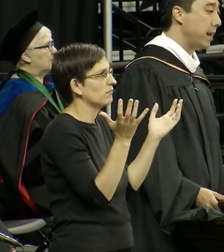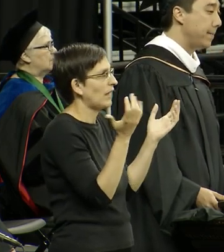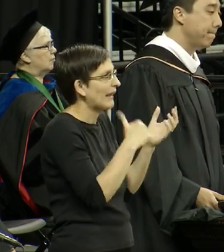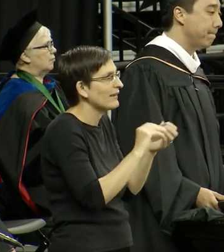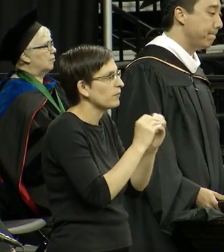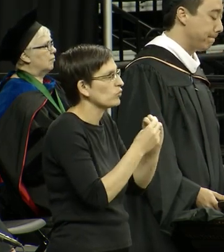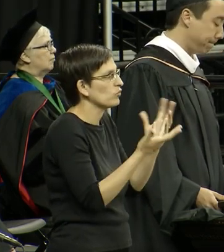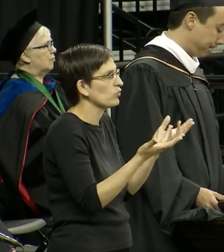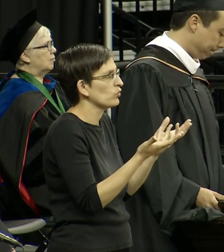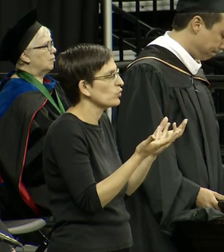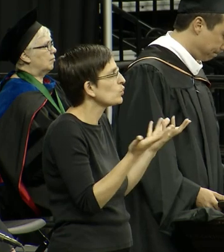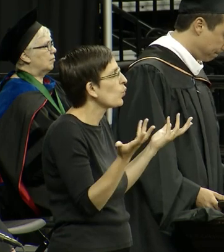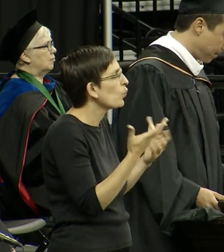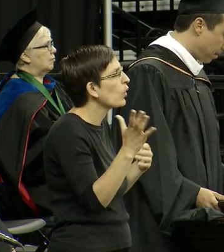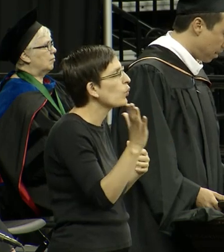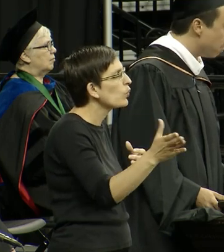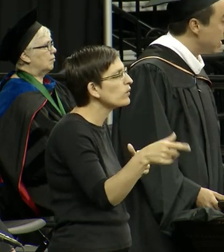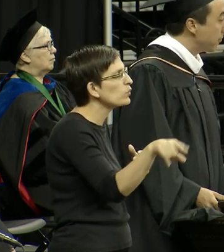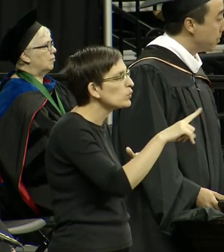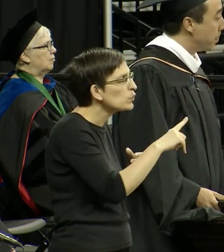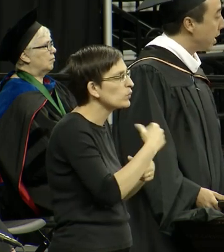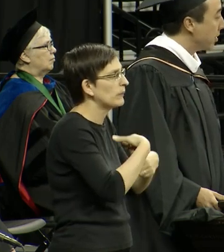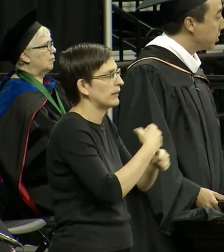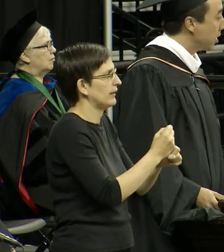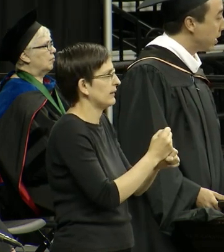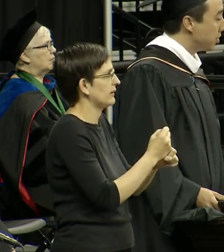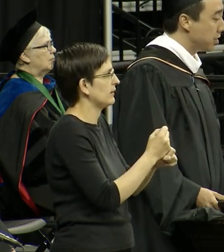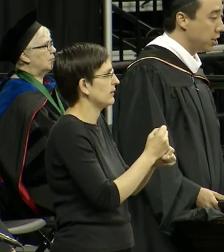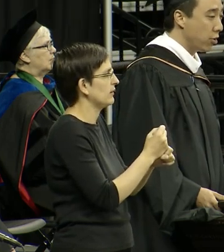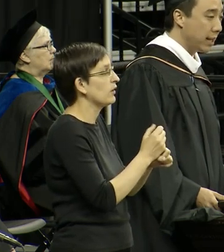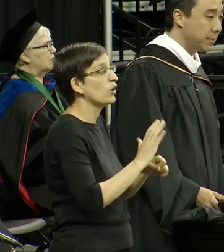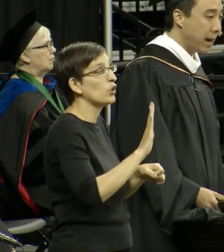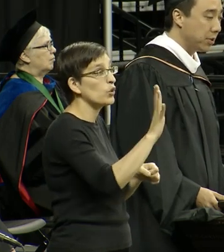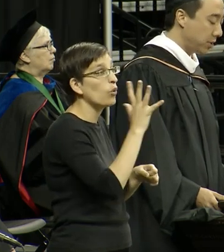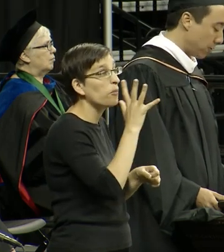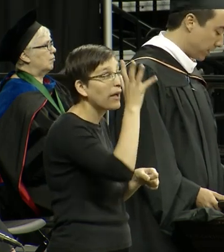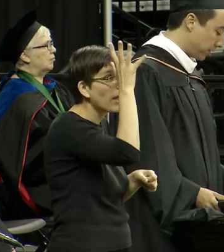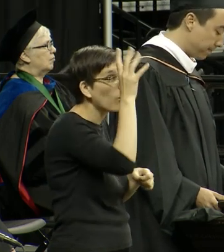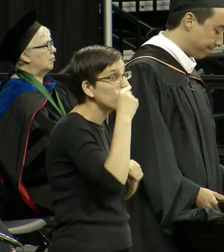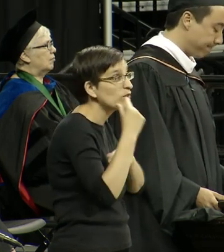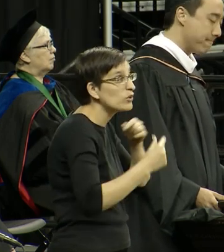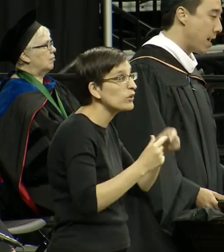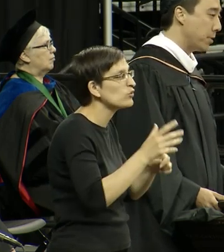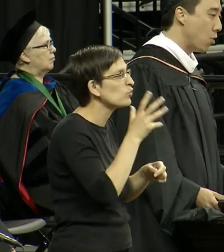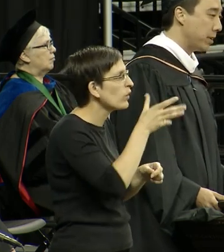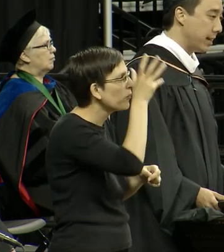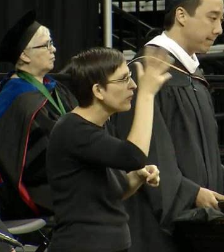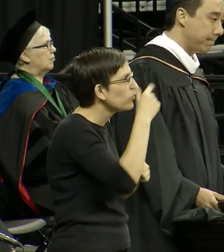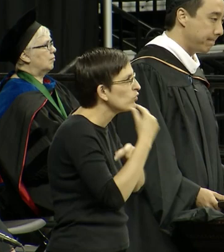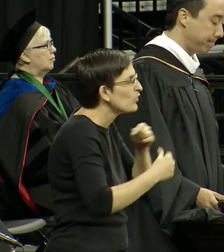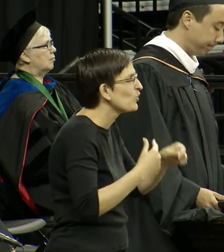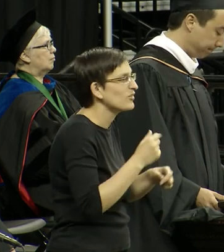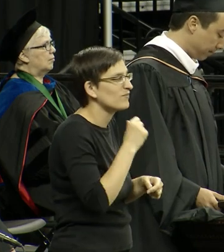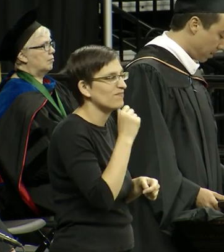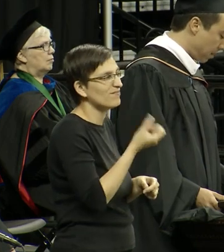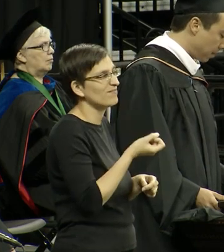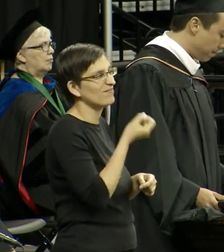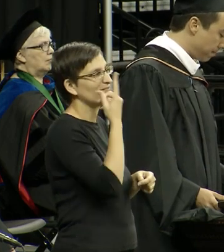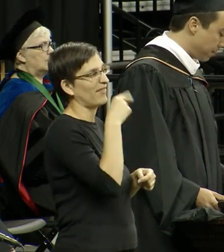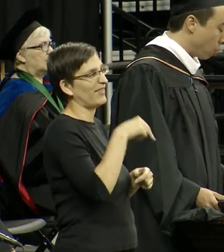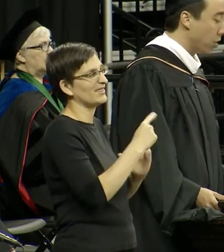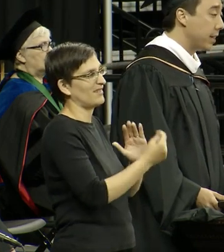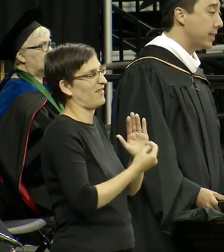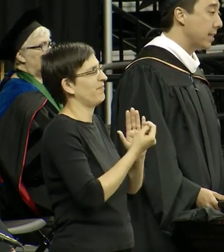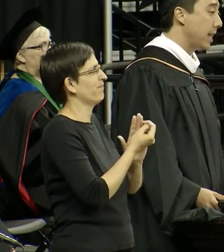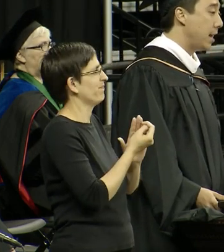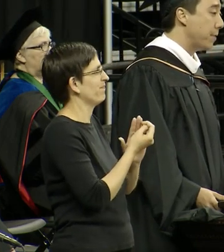you create? Many from your parents' generation and your grandparents' generation probably won't get it.